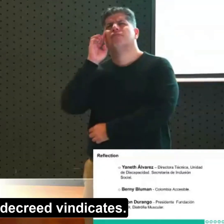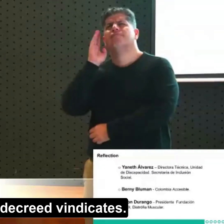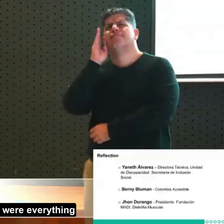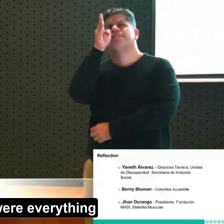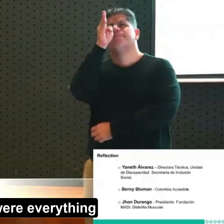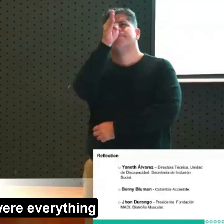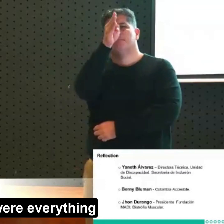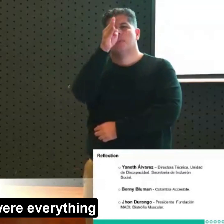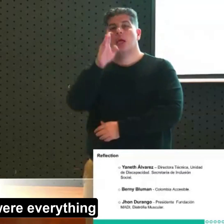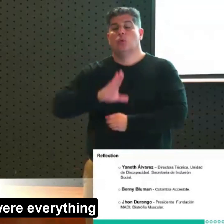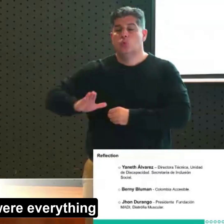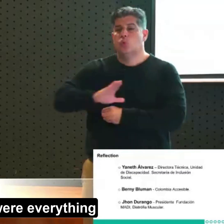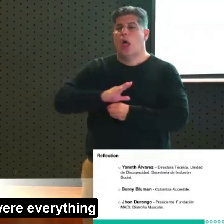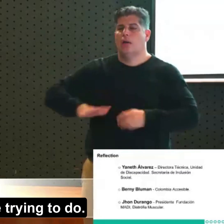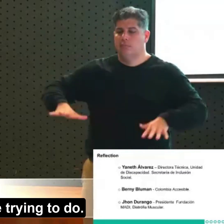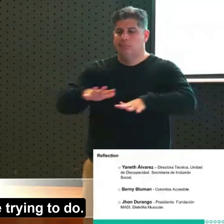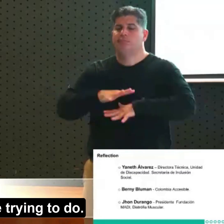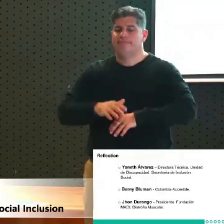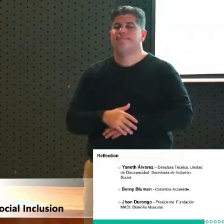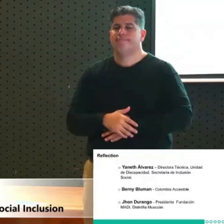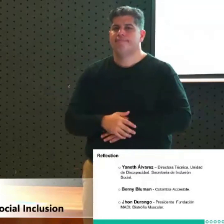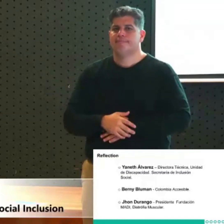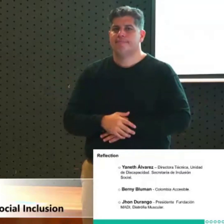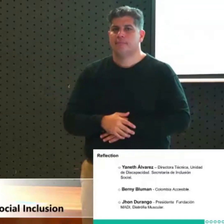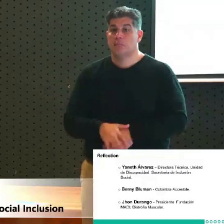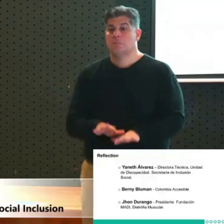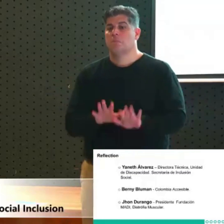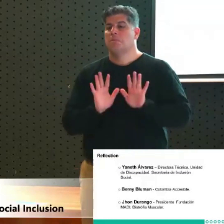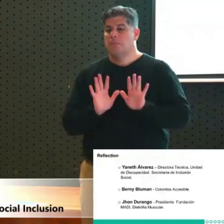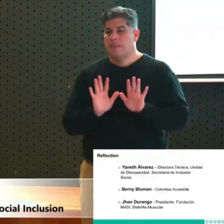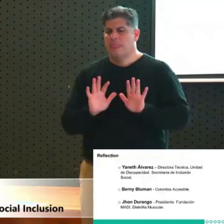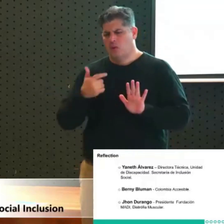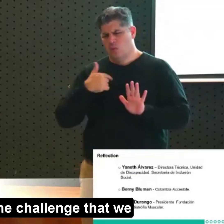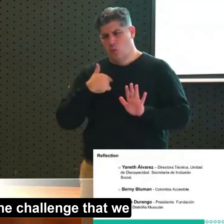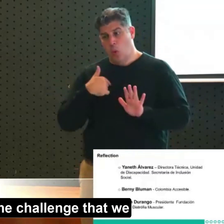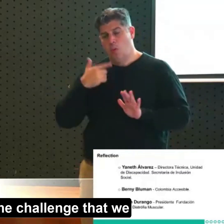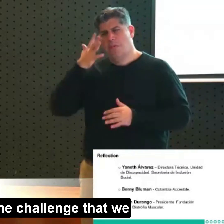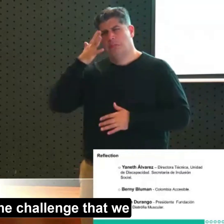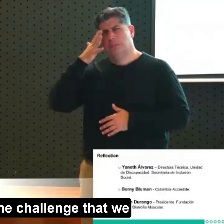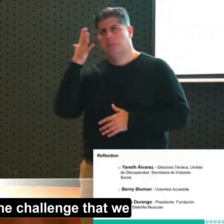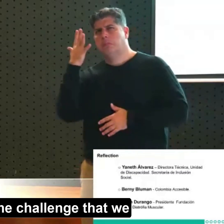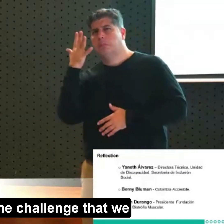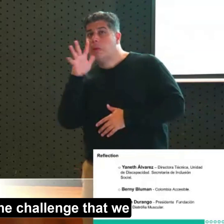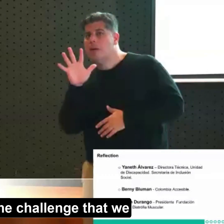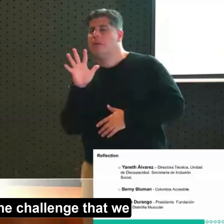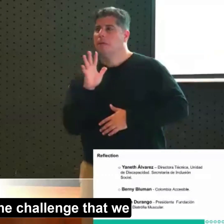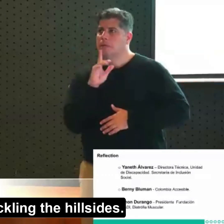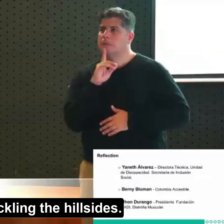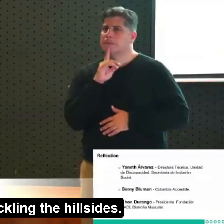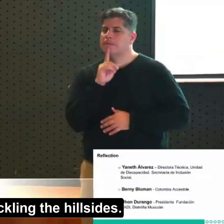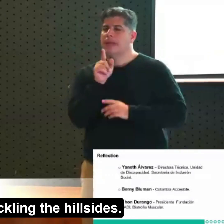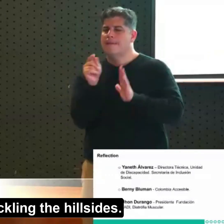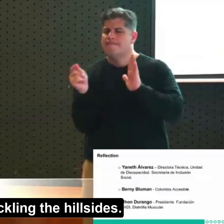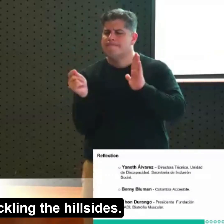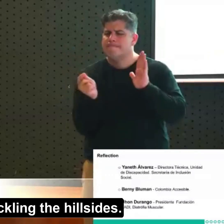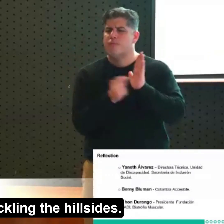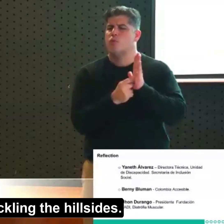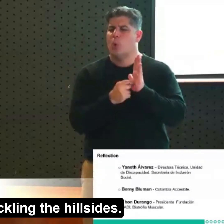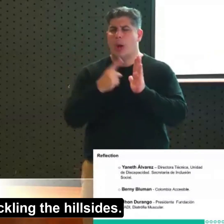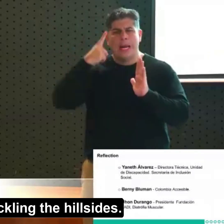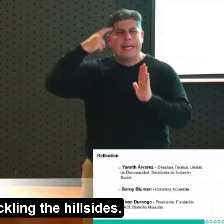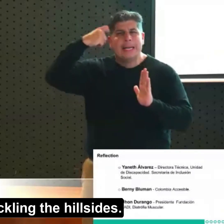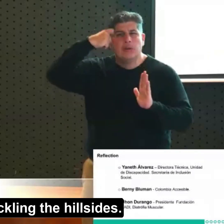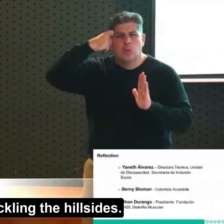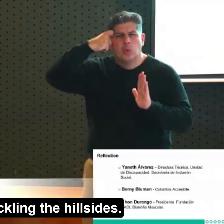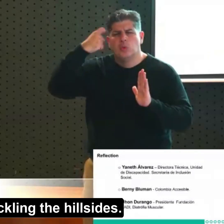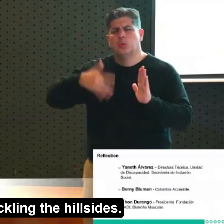It vindicates everything we're trying to do. And to specify the challenge that we have